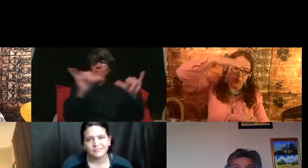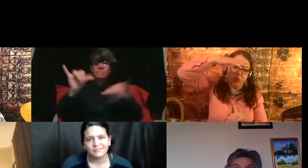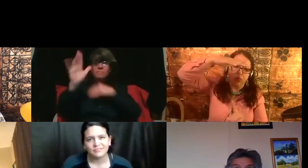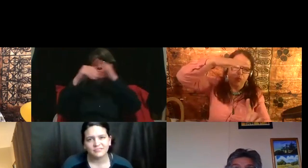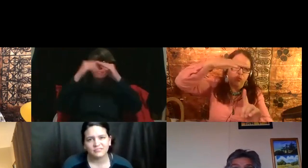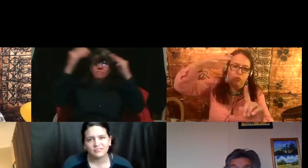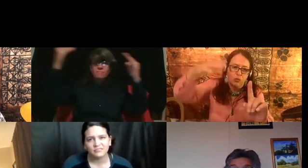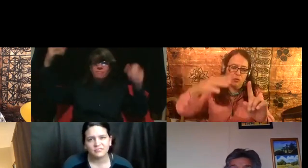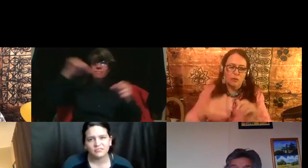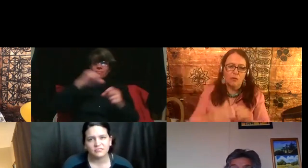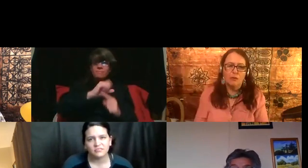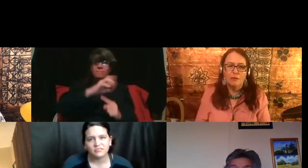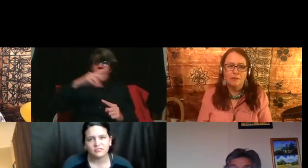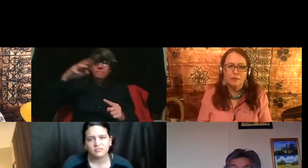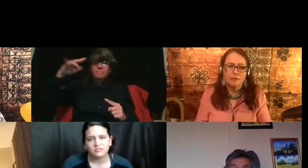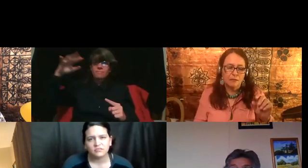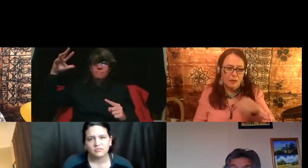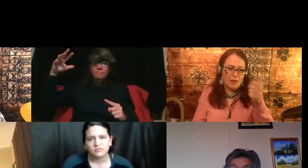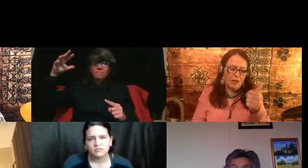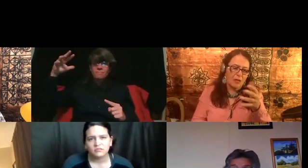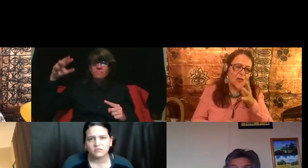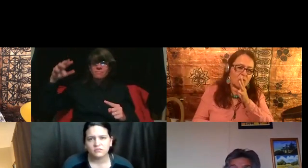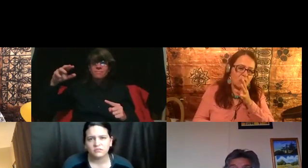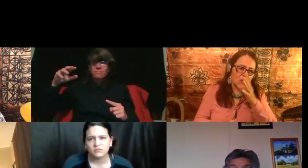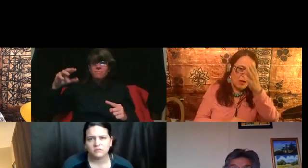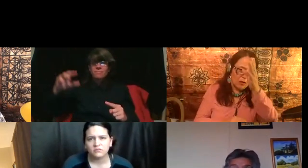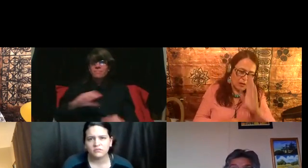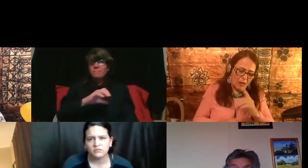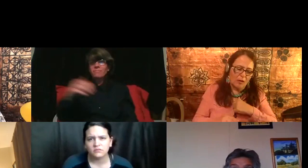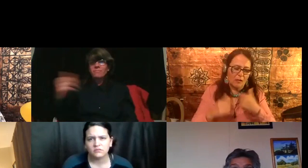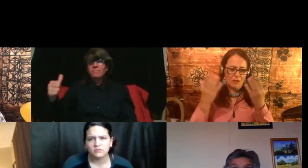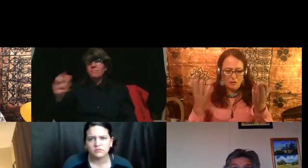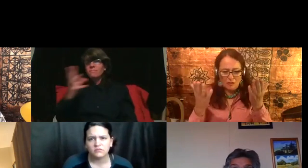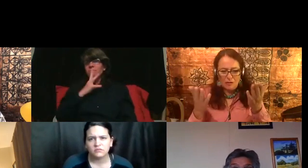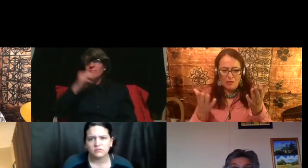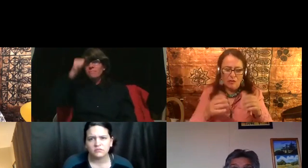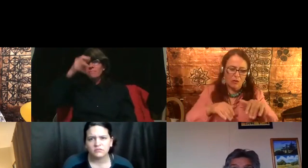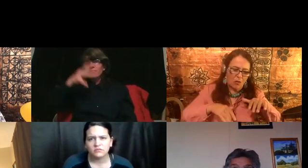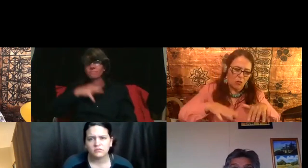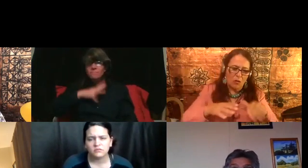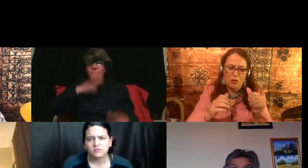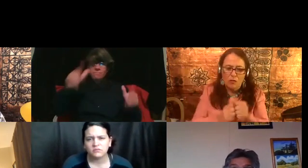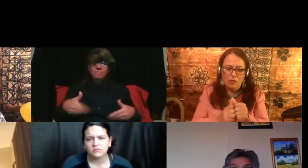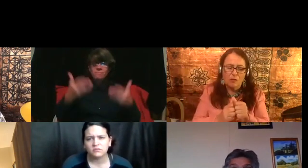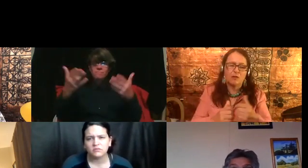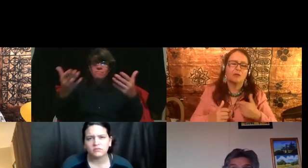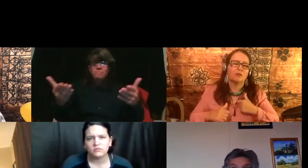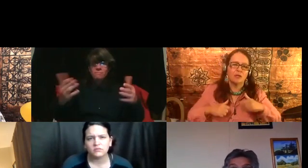sa na gaya ka pika hujon na ko na shanga She